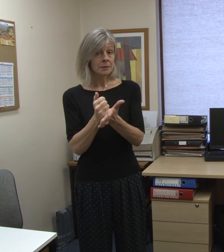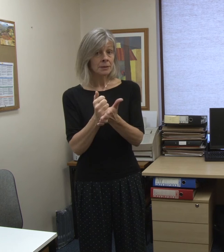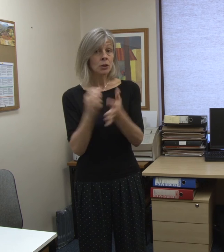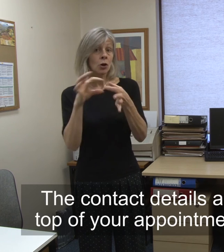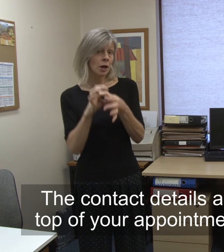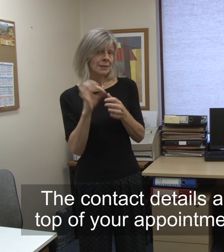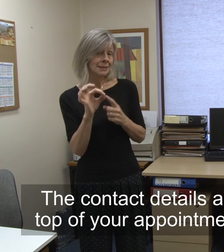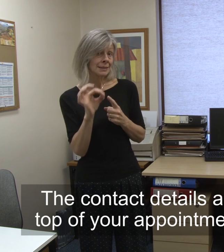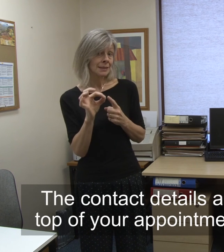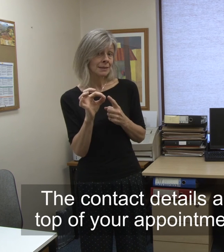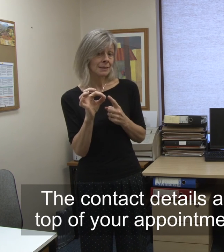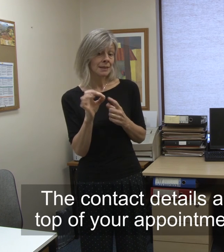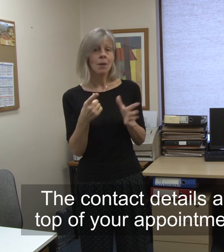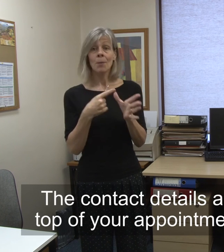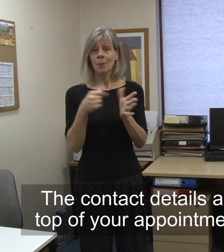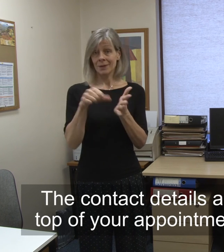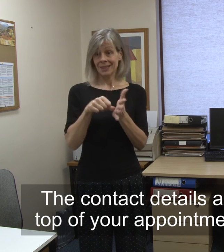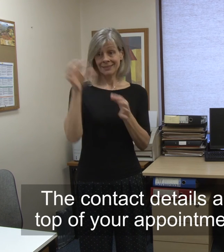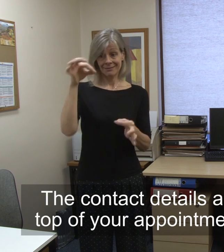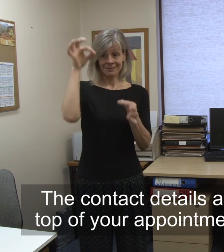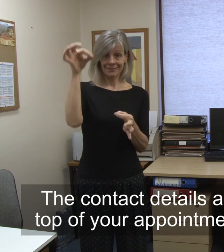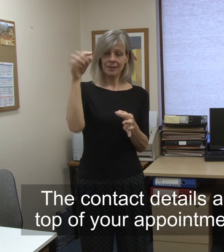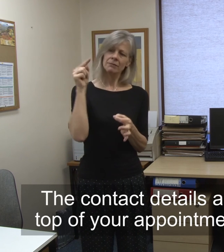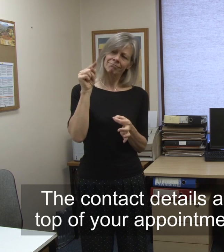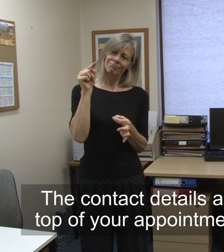The contact details are at the top of your appointment letter.